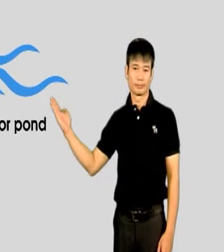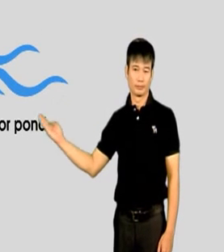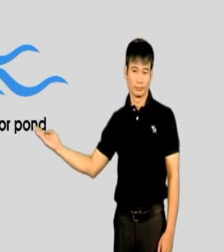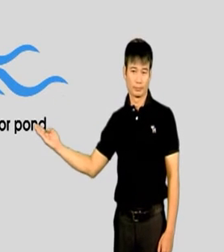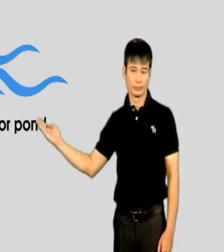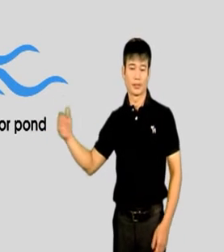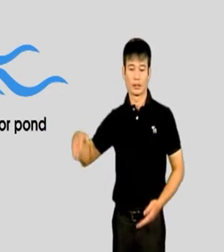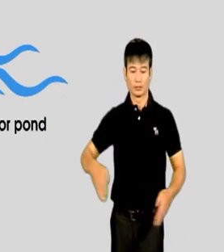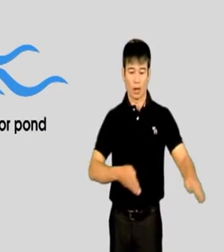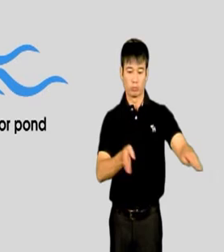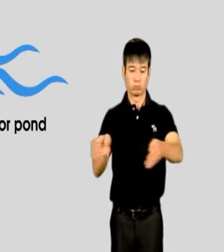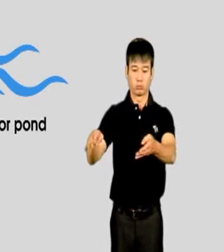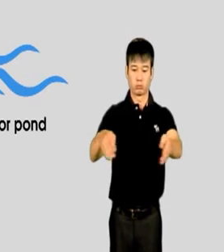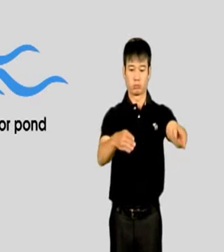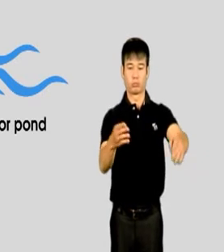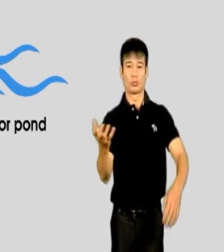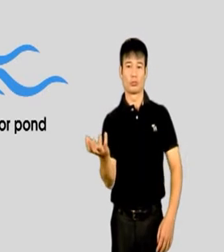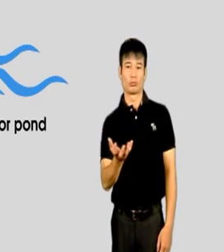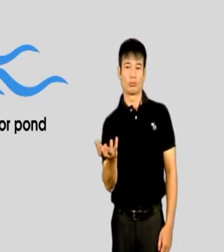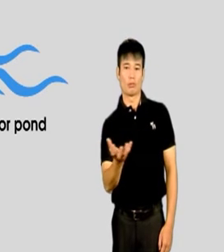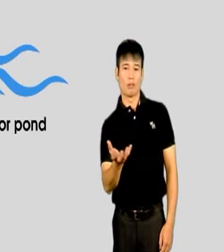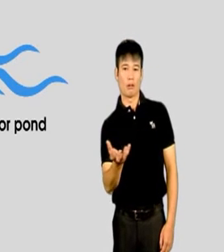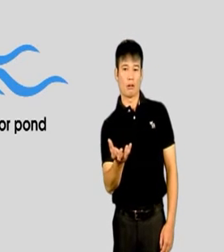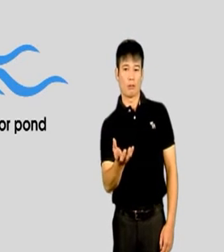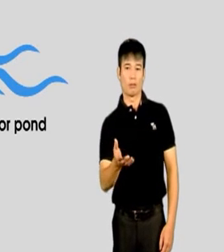This is the icon for a river or pond.